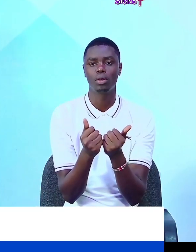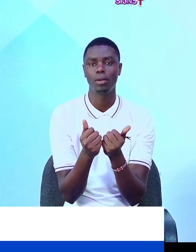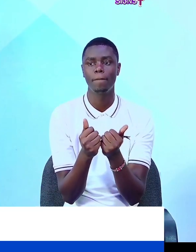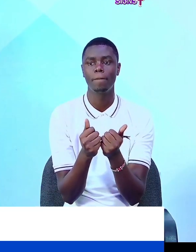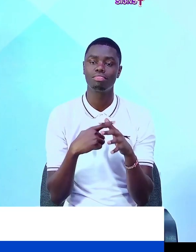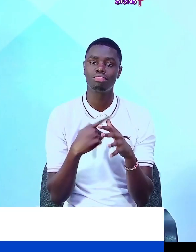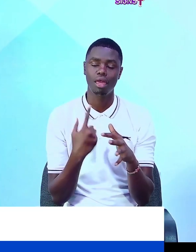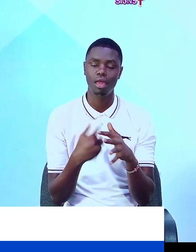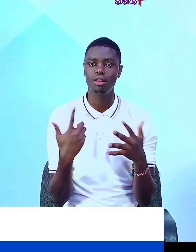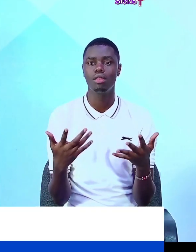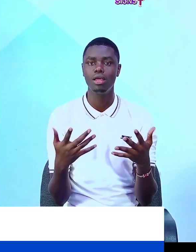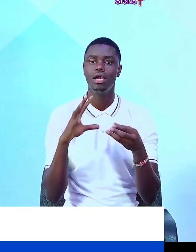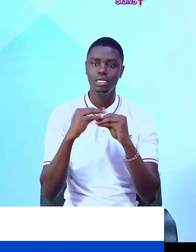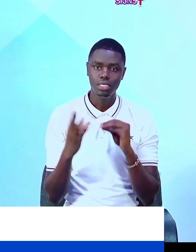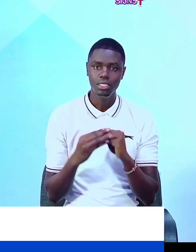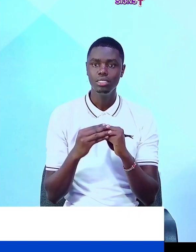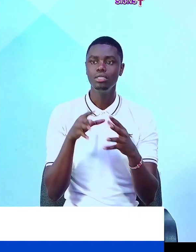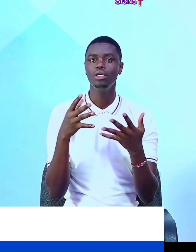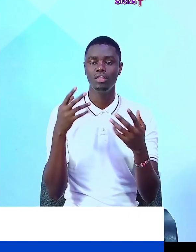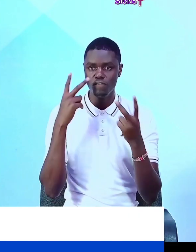then create visibility and exposure